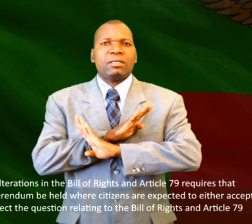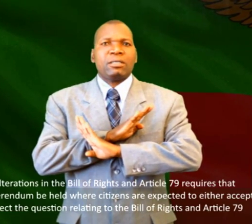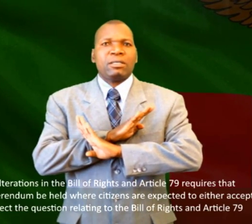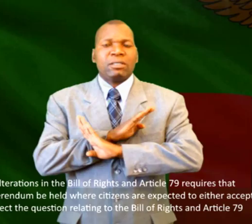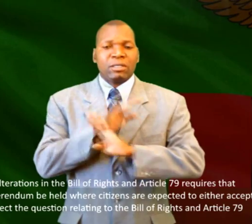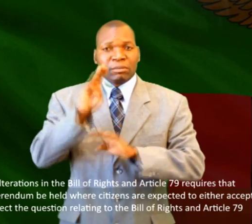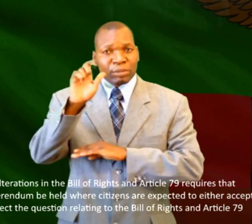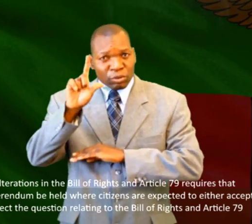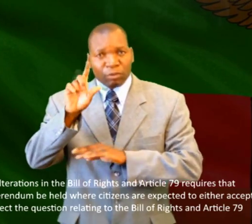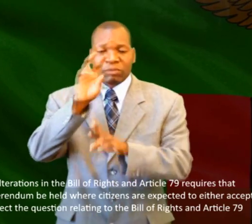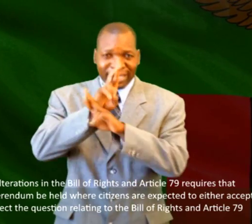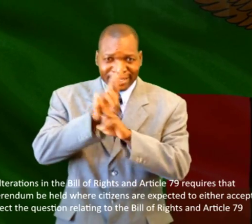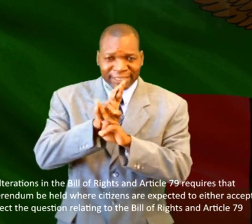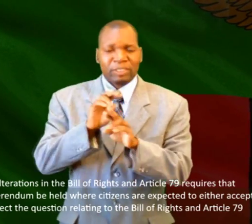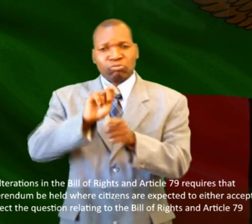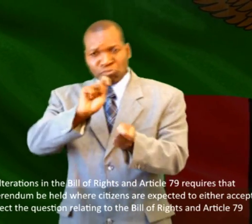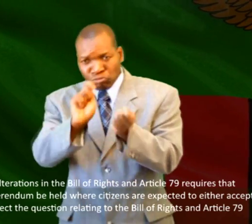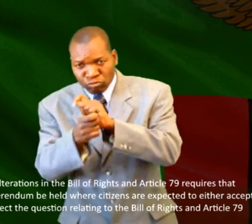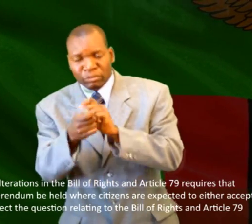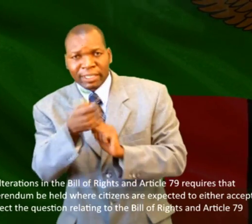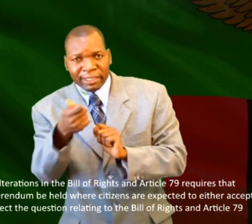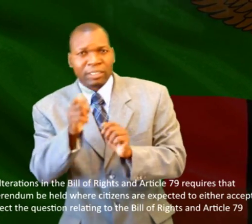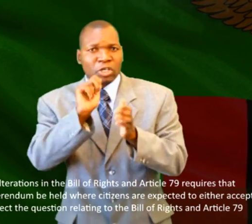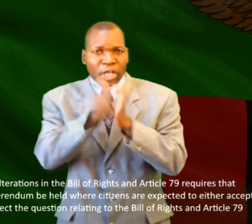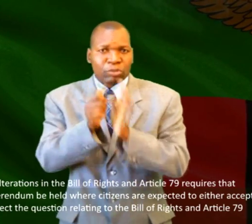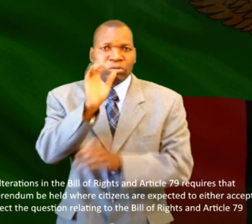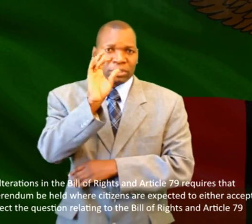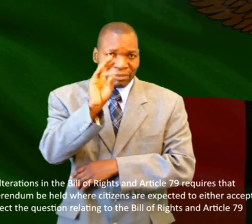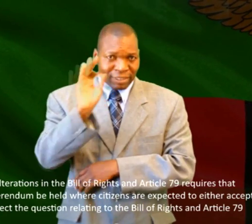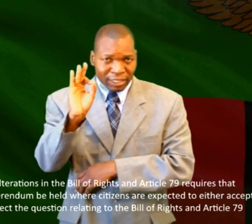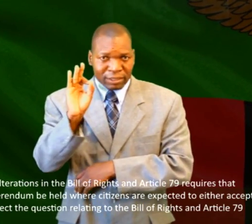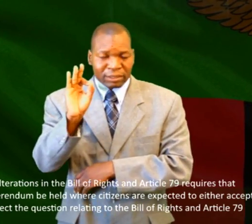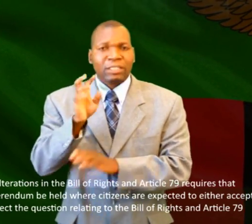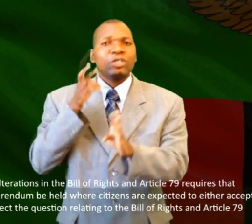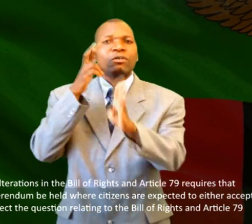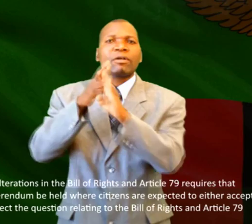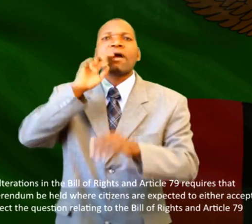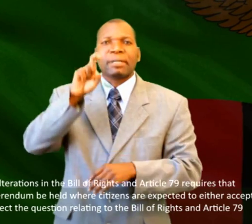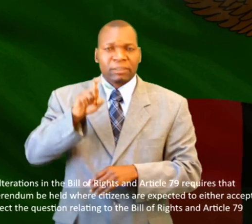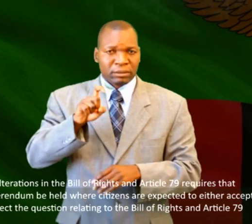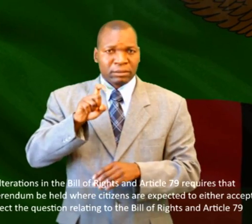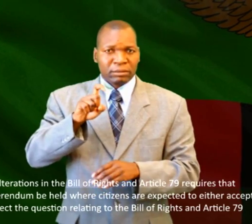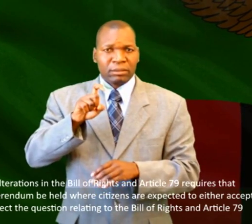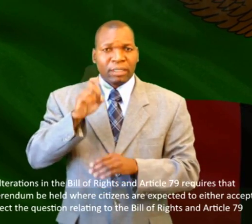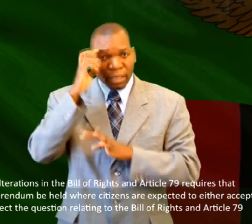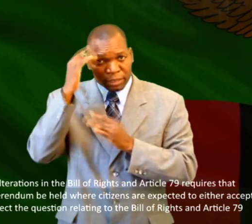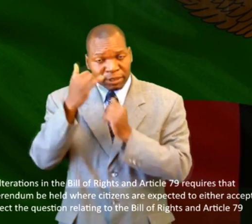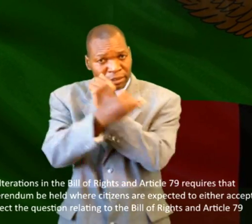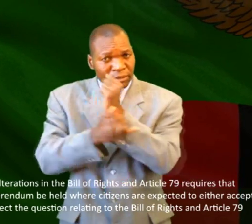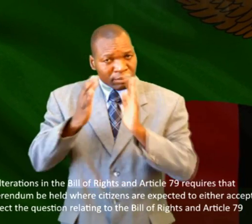in the Bill of Rights in Article 79 requires that a referendum be held where citizens are expected to either